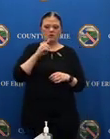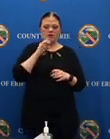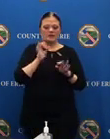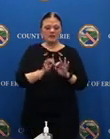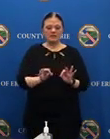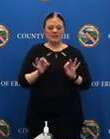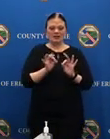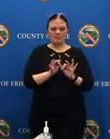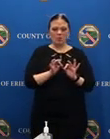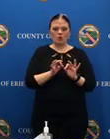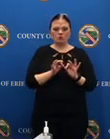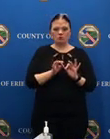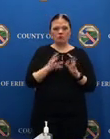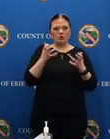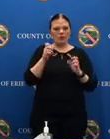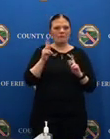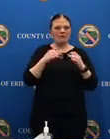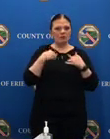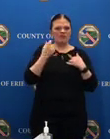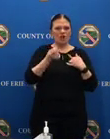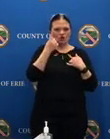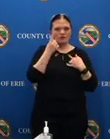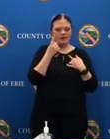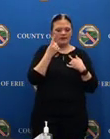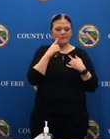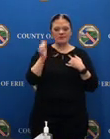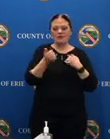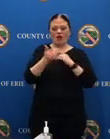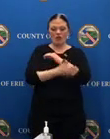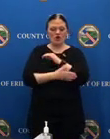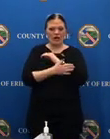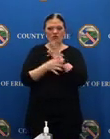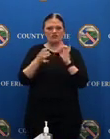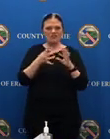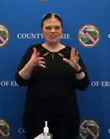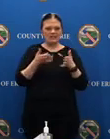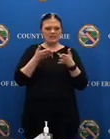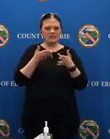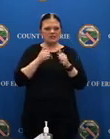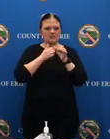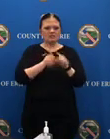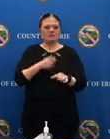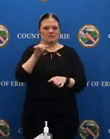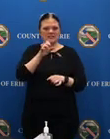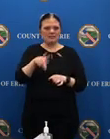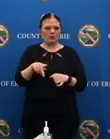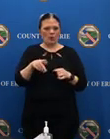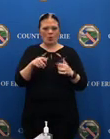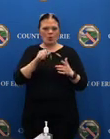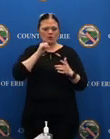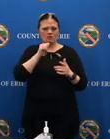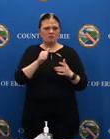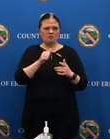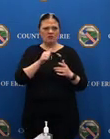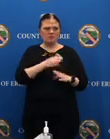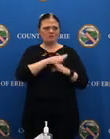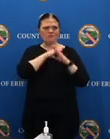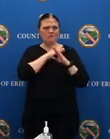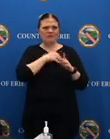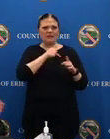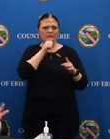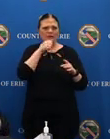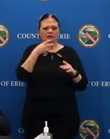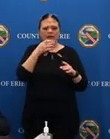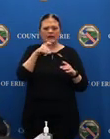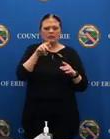important that we think people just have an understanding. Other counties have released by zip code. There's nothing that prohibits us from HIPAA because